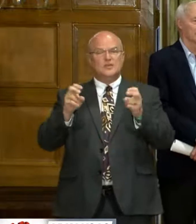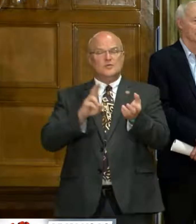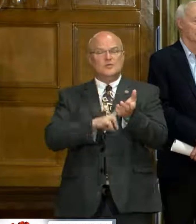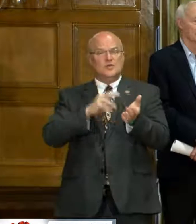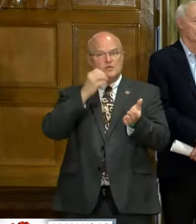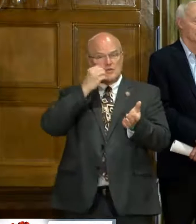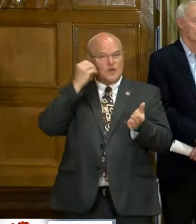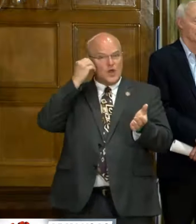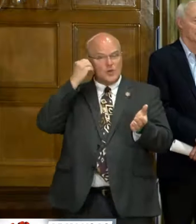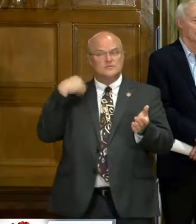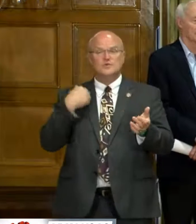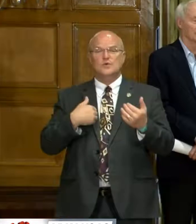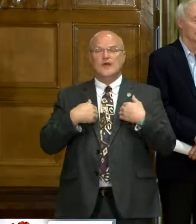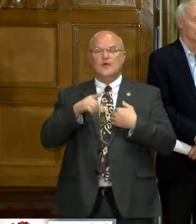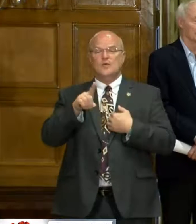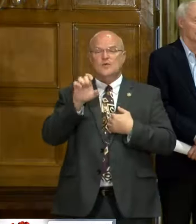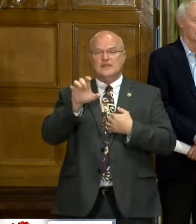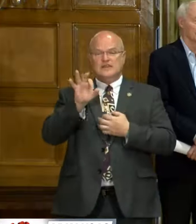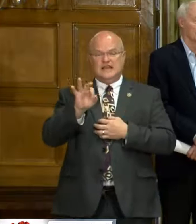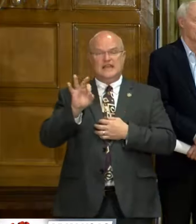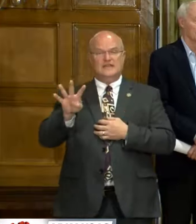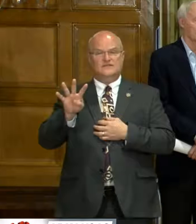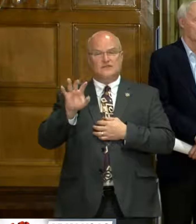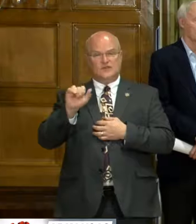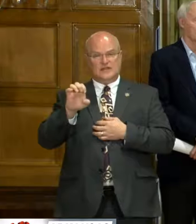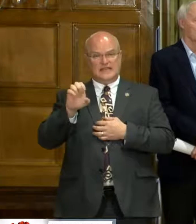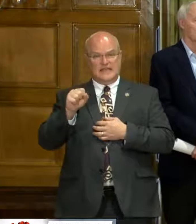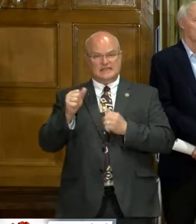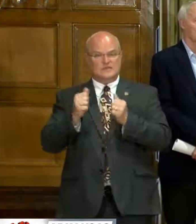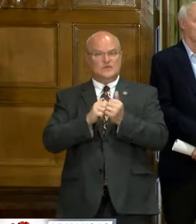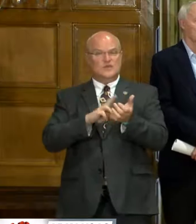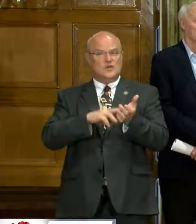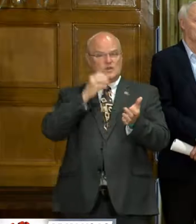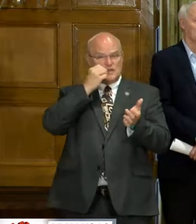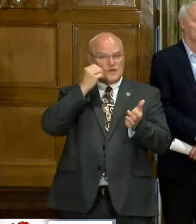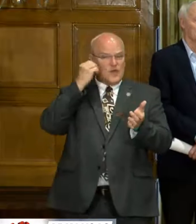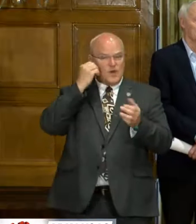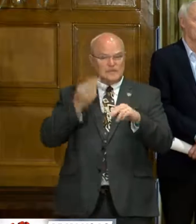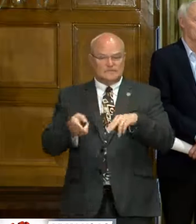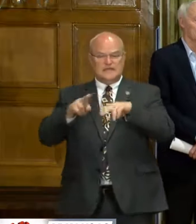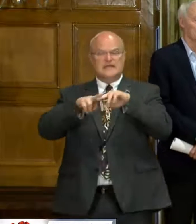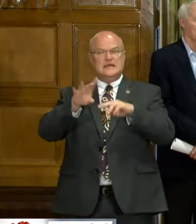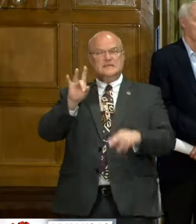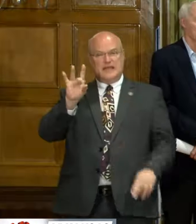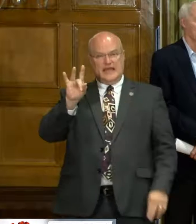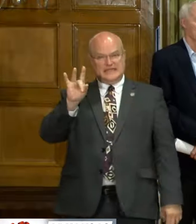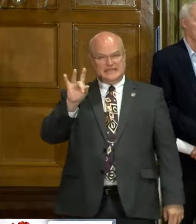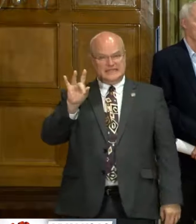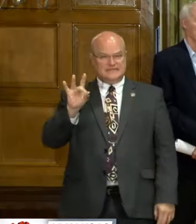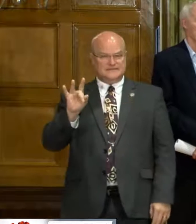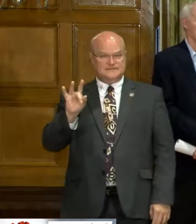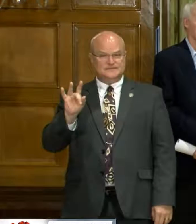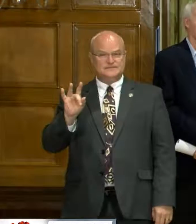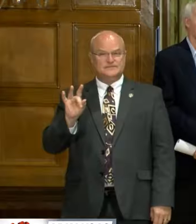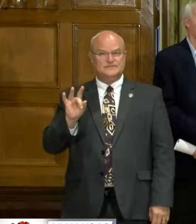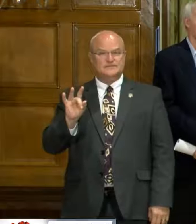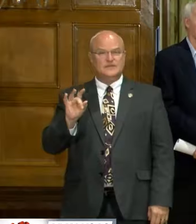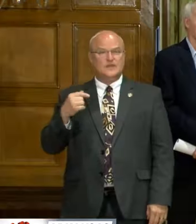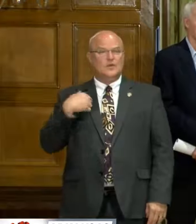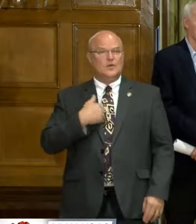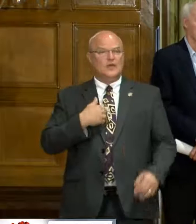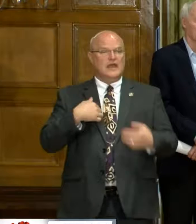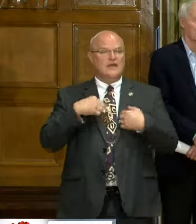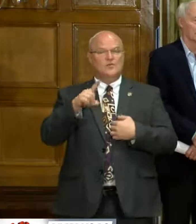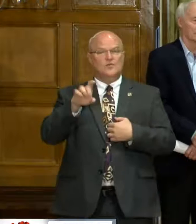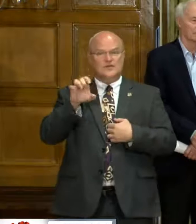of nursing homes, we have 194 cases associated with nursing homes. That's up 18 from yesterday. And